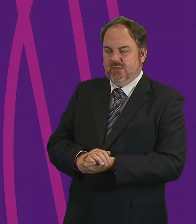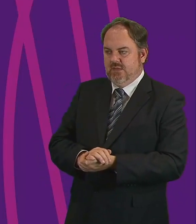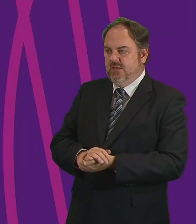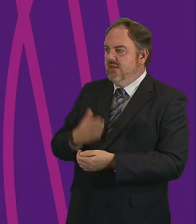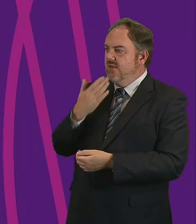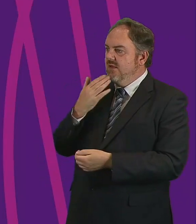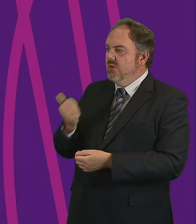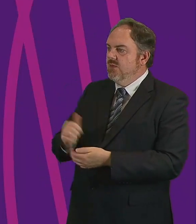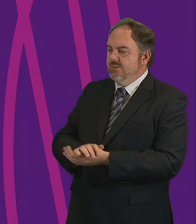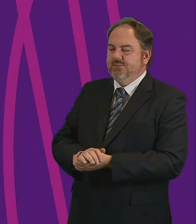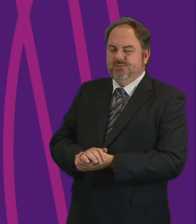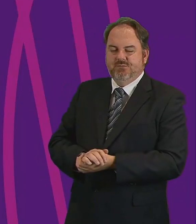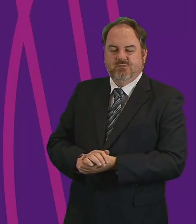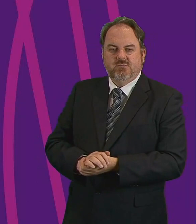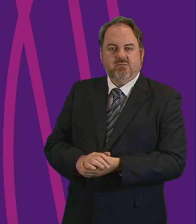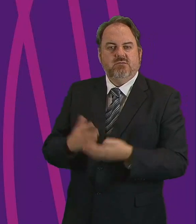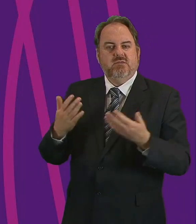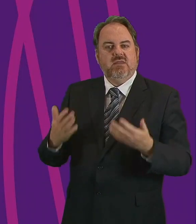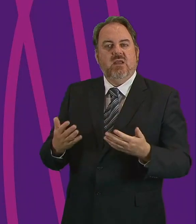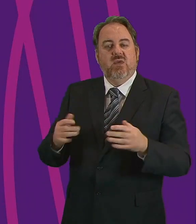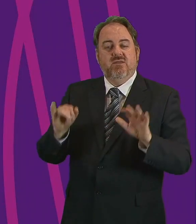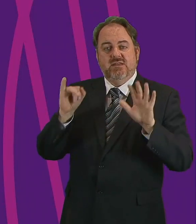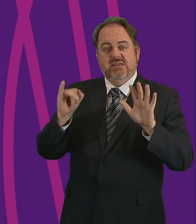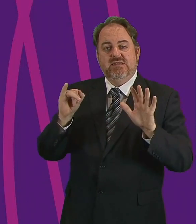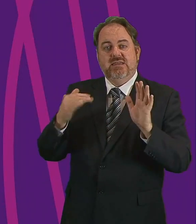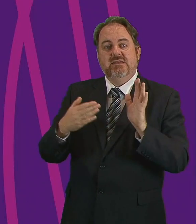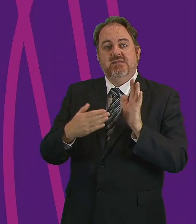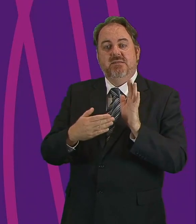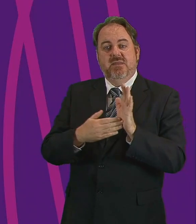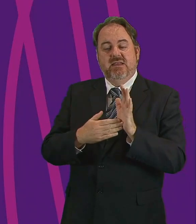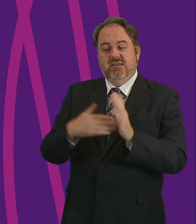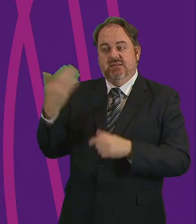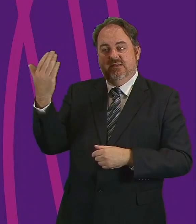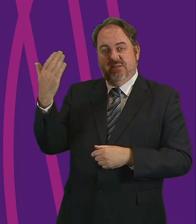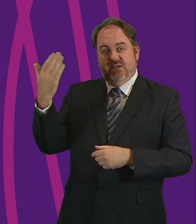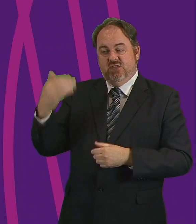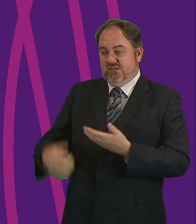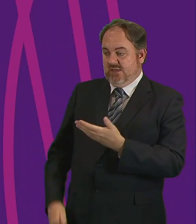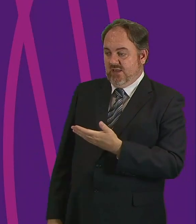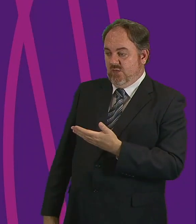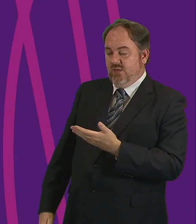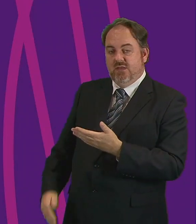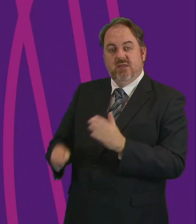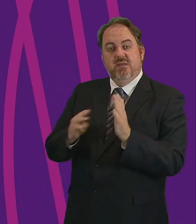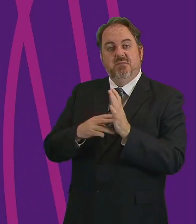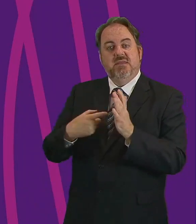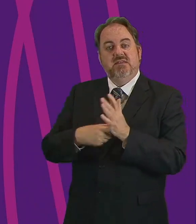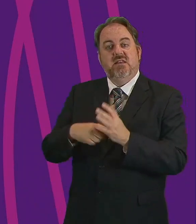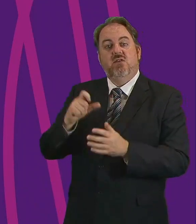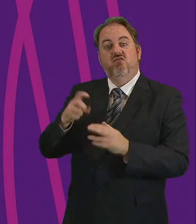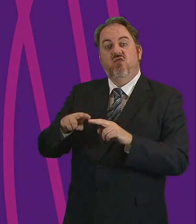gracious. Open debate, 6-minute speeches. Bruce Crawford, to be followed by Maurice Golden. Mr Crawford, please.